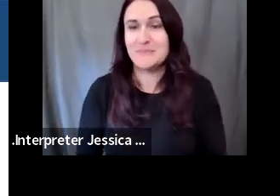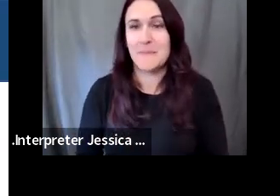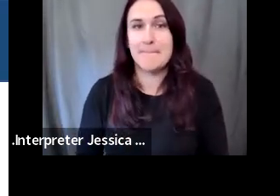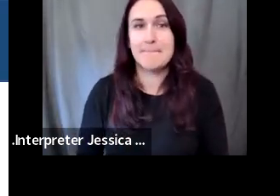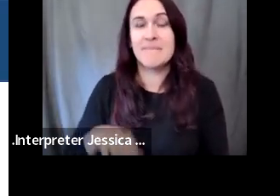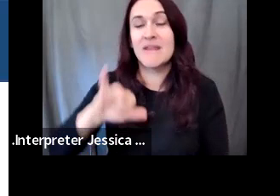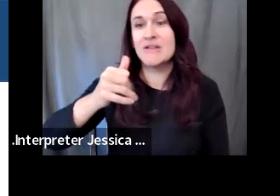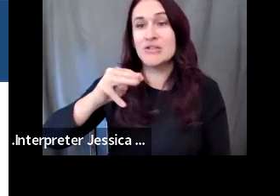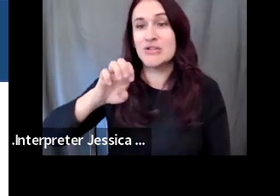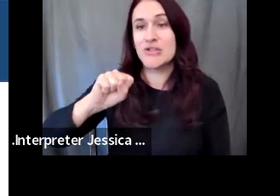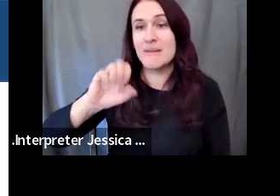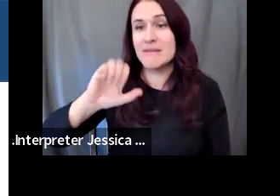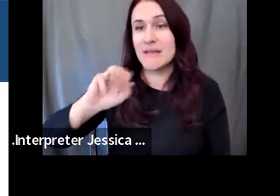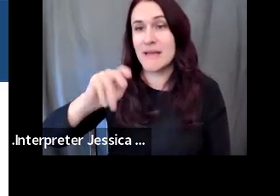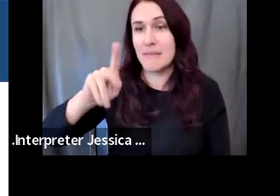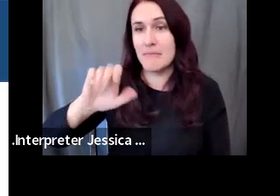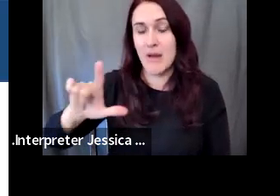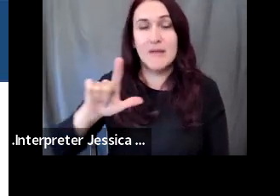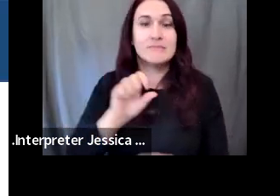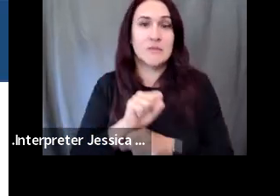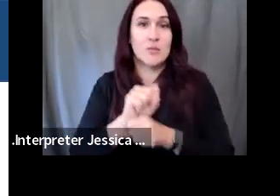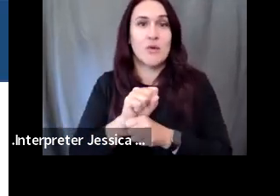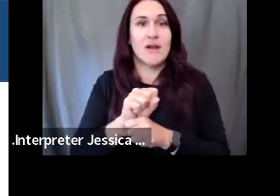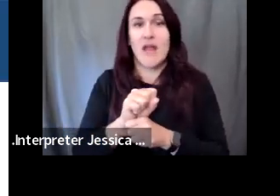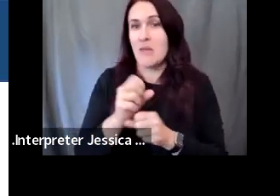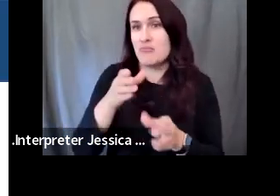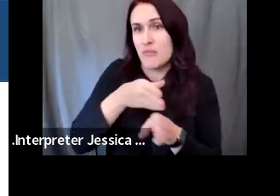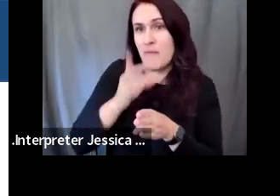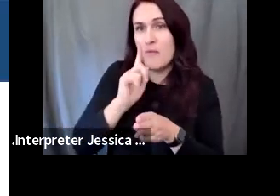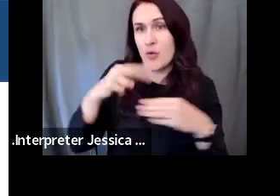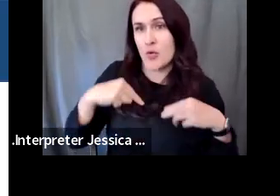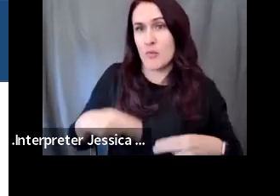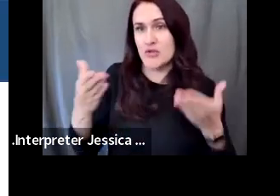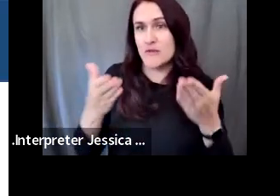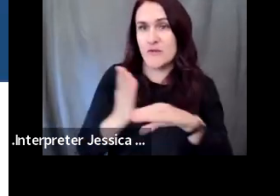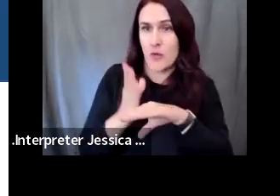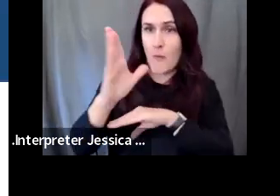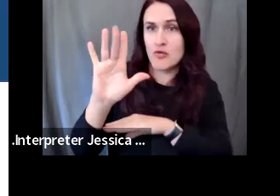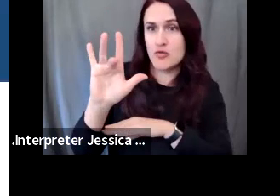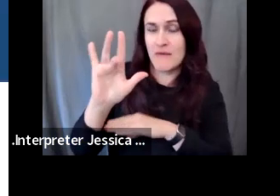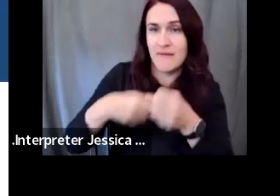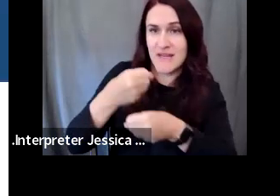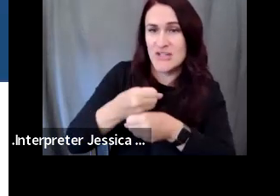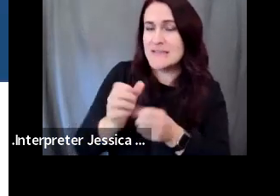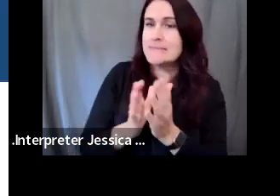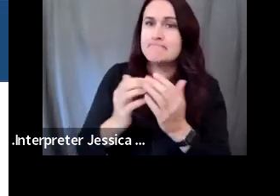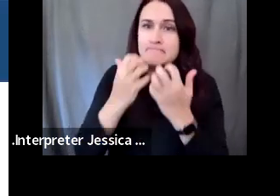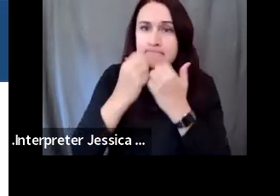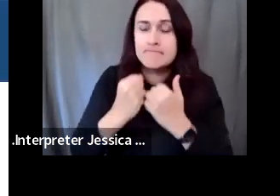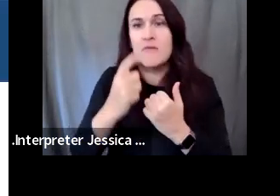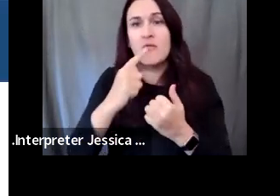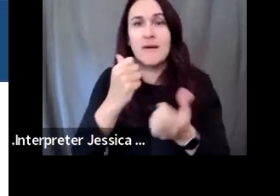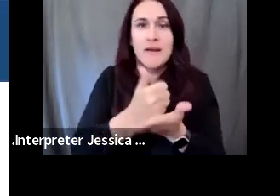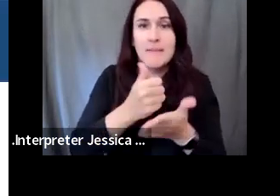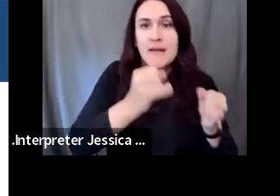James Campbell has been working professionally in the human services field for over 25 years. His passion is helping individuals, families,